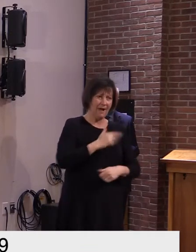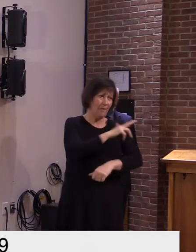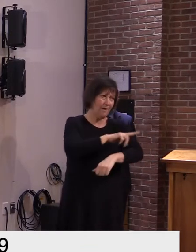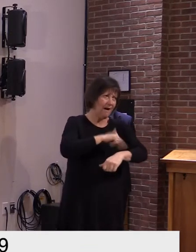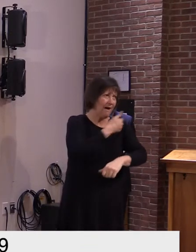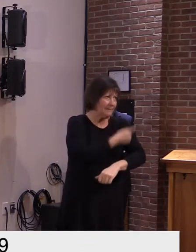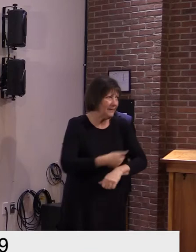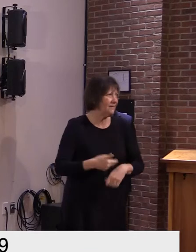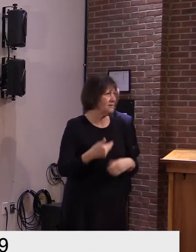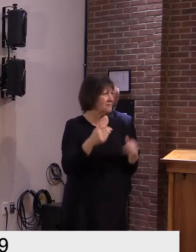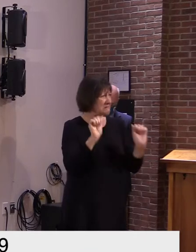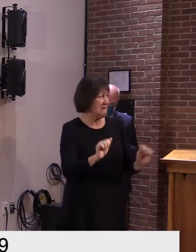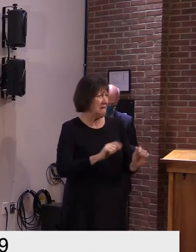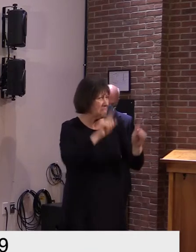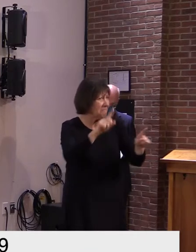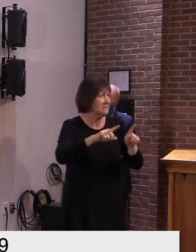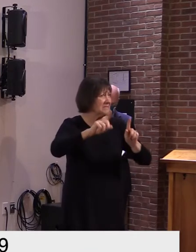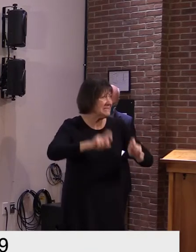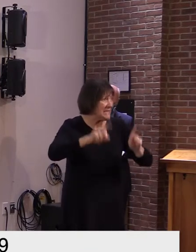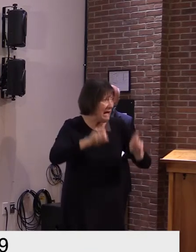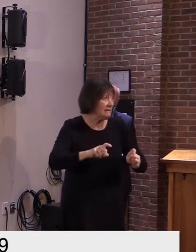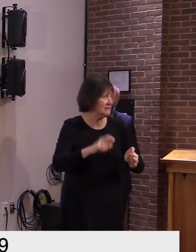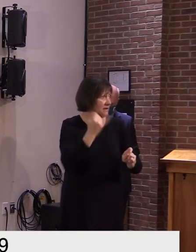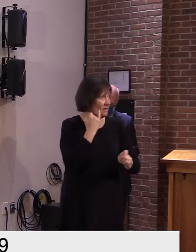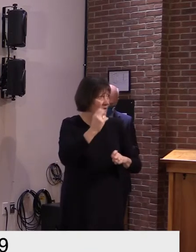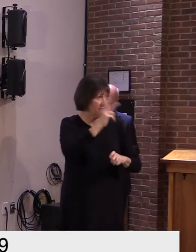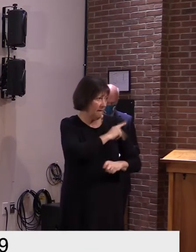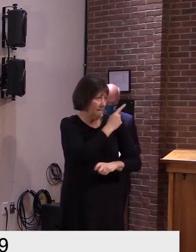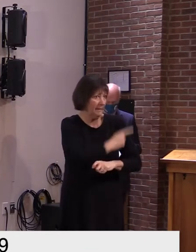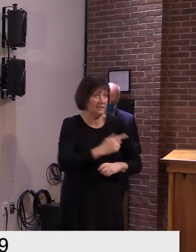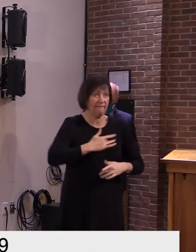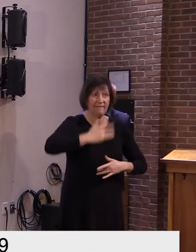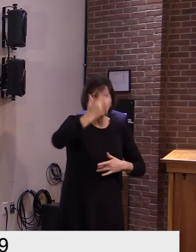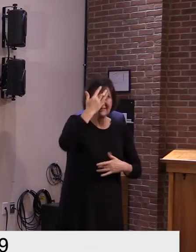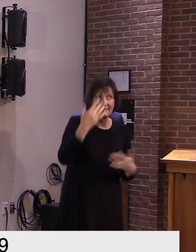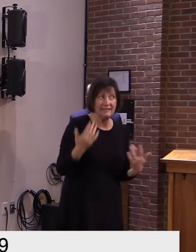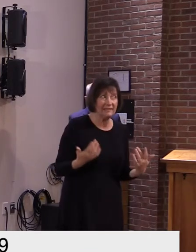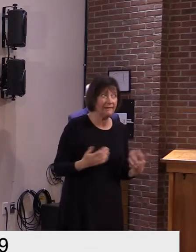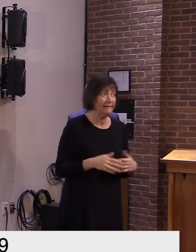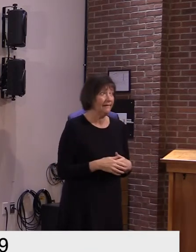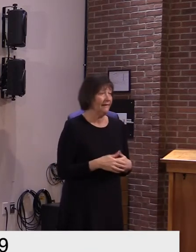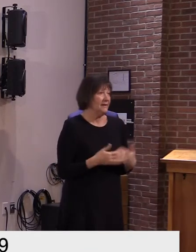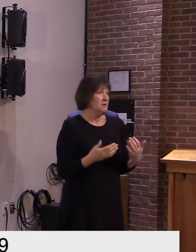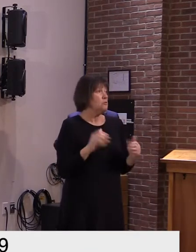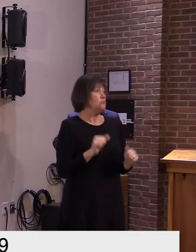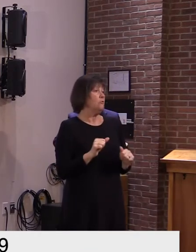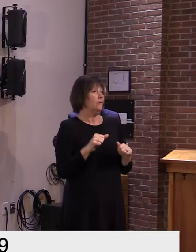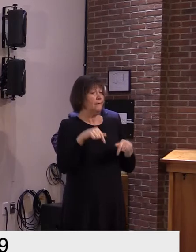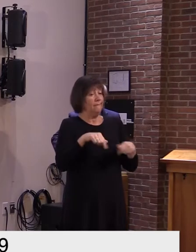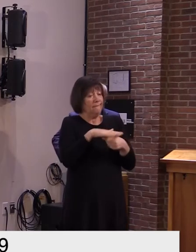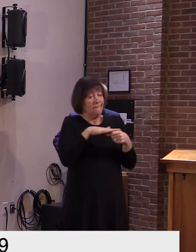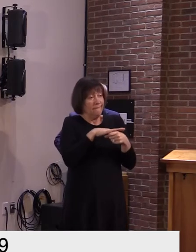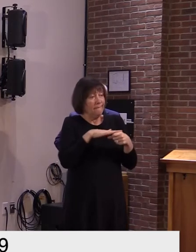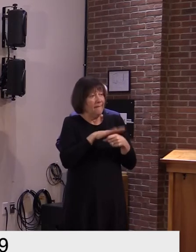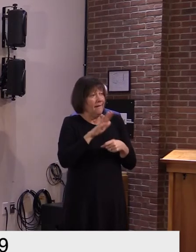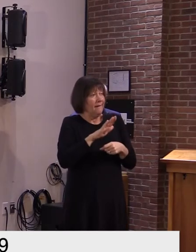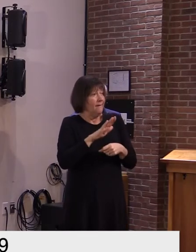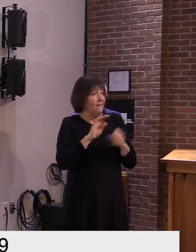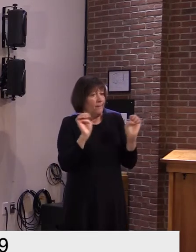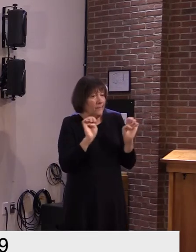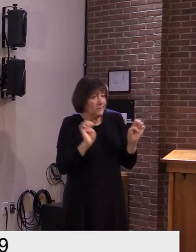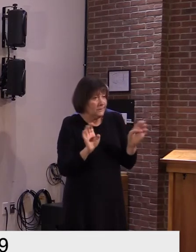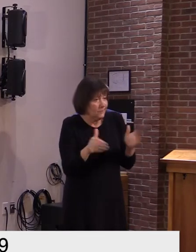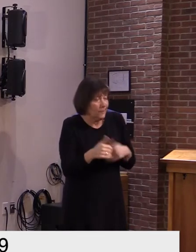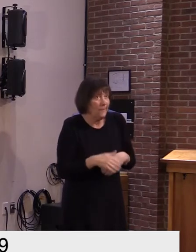it's a critical part of the evaluation of a patient, whether it's in their own four walls or whether it's at an urgent